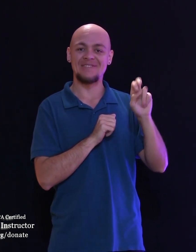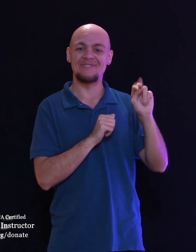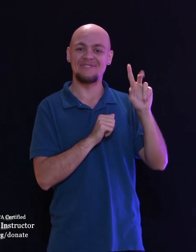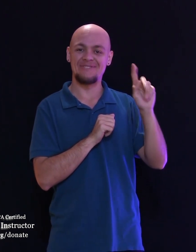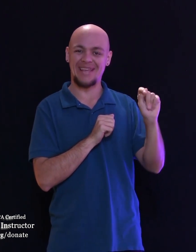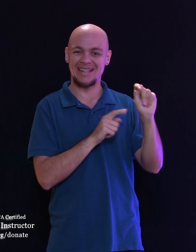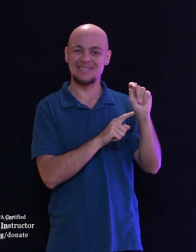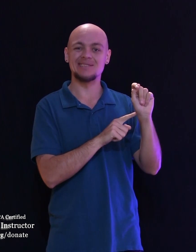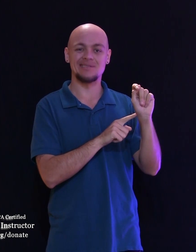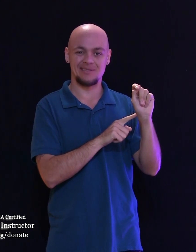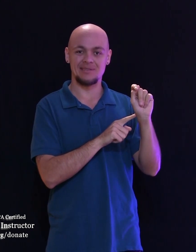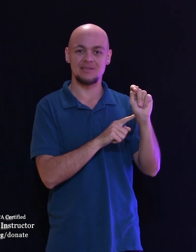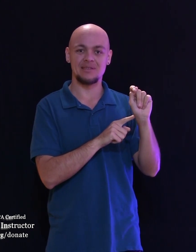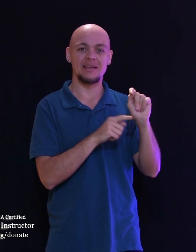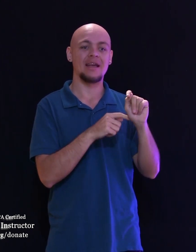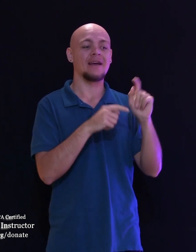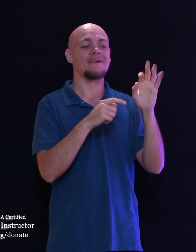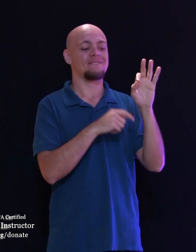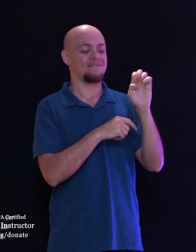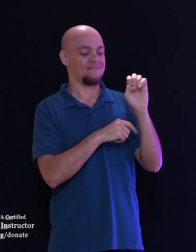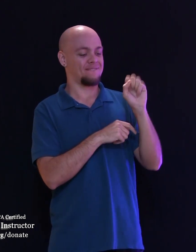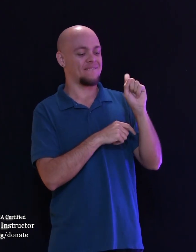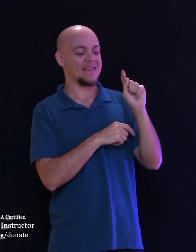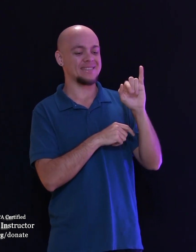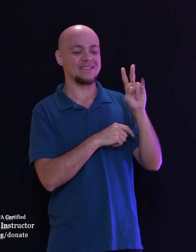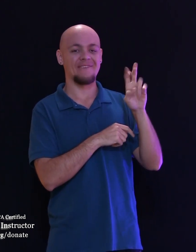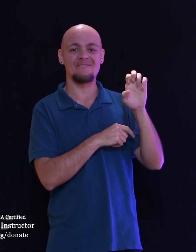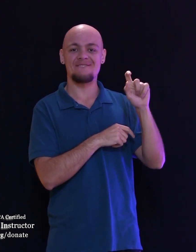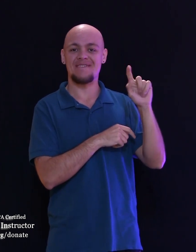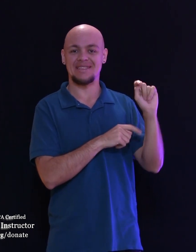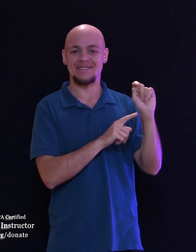there. We have Festivus.